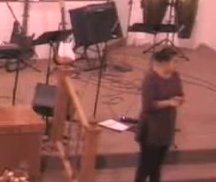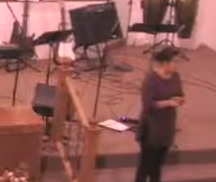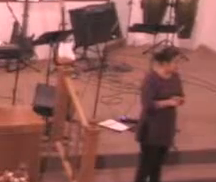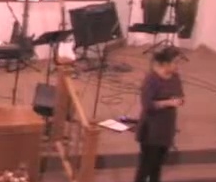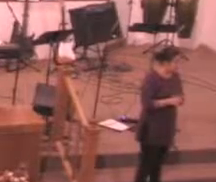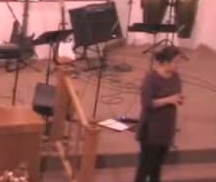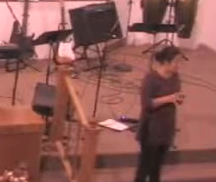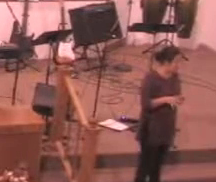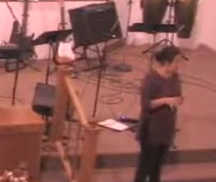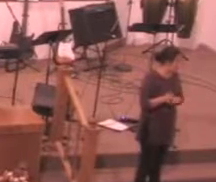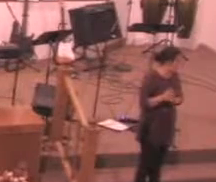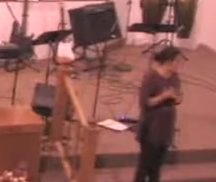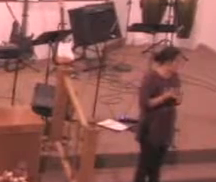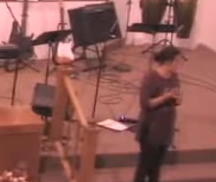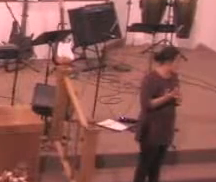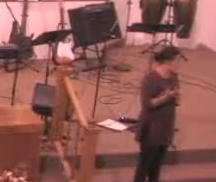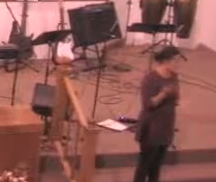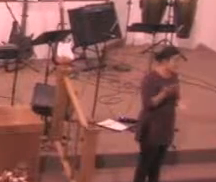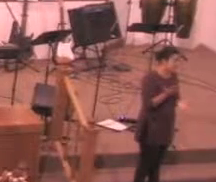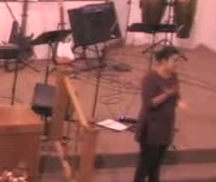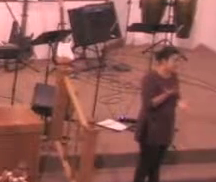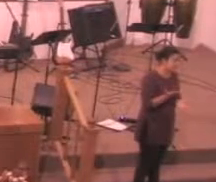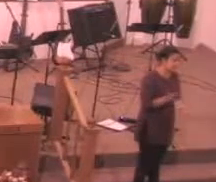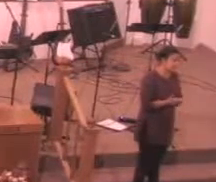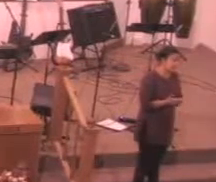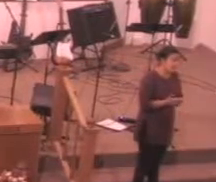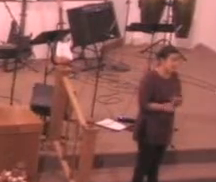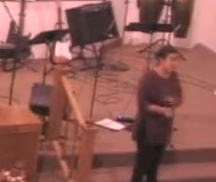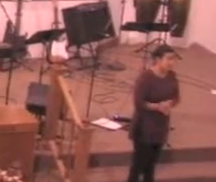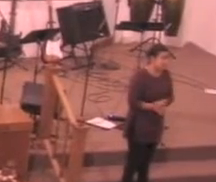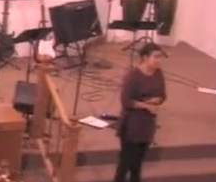Woo! And you're waiting for that thing to stop. Woo!